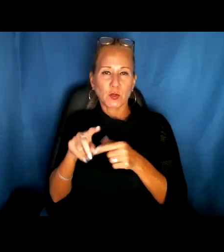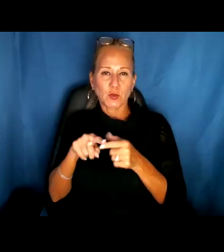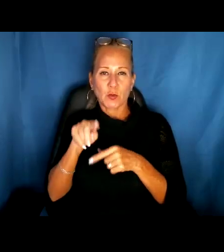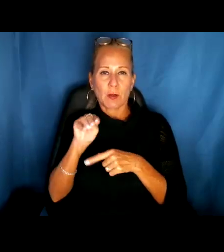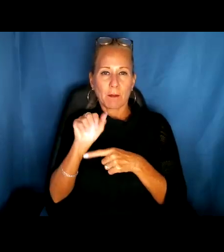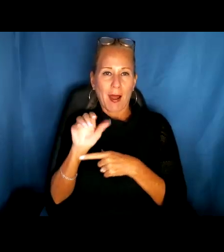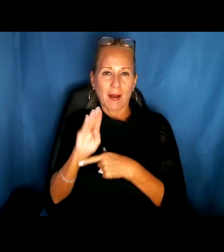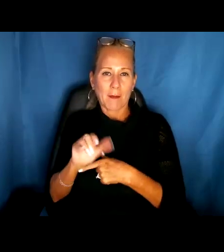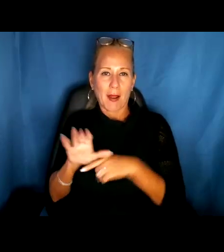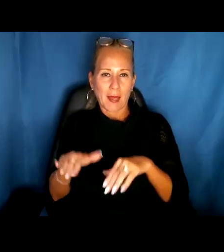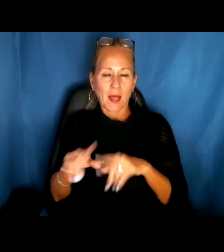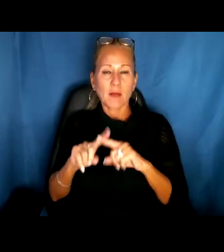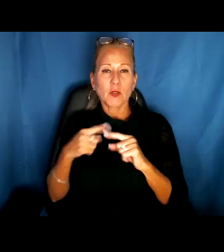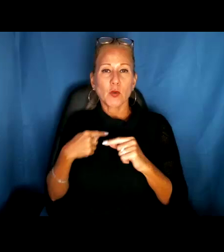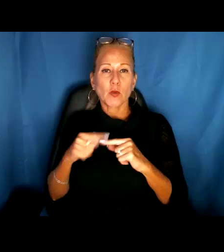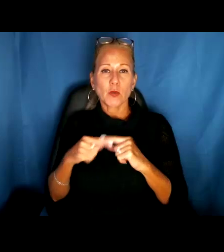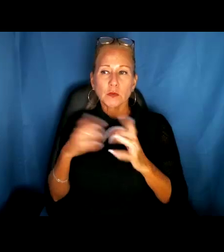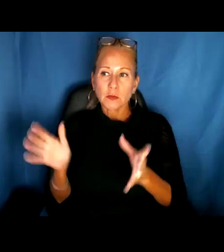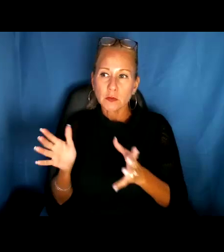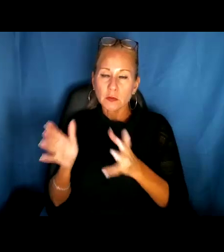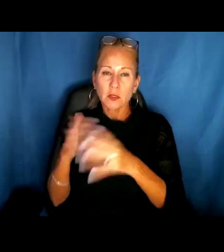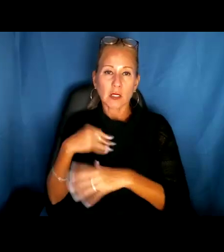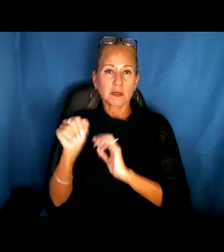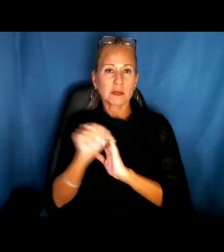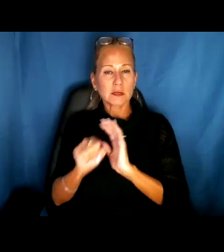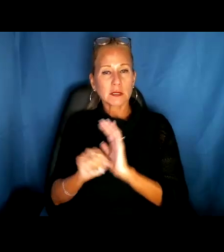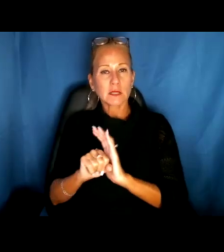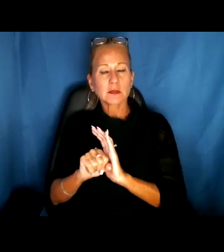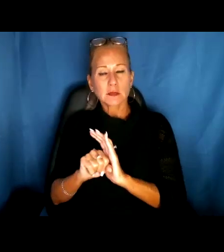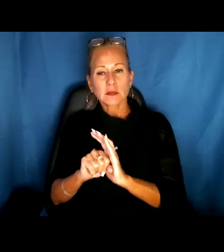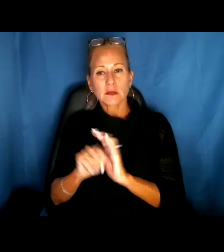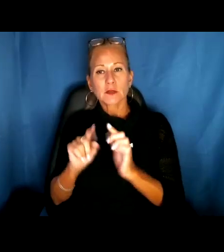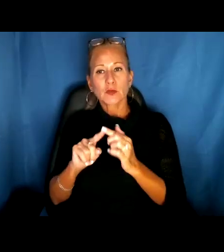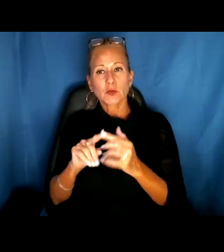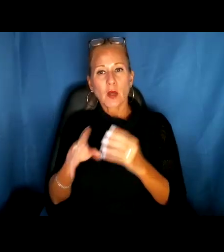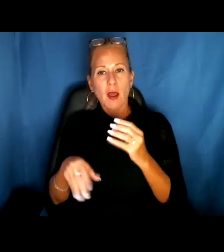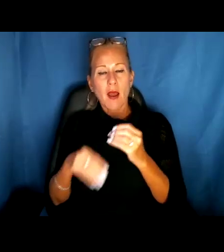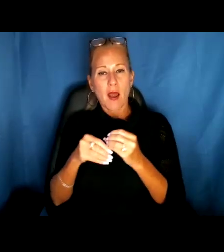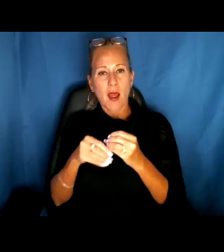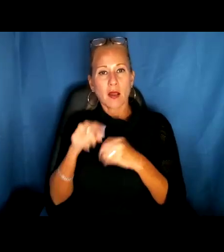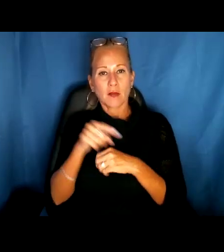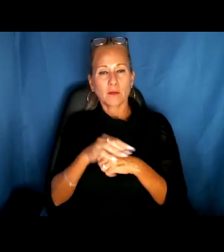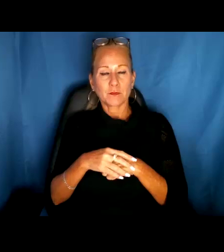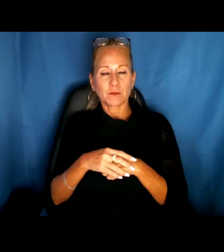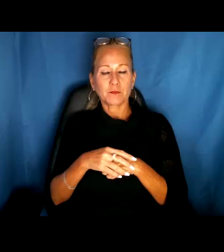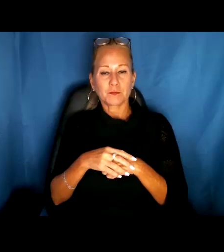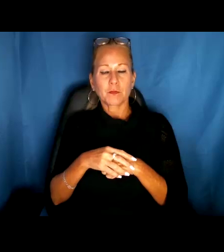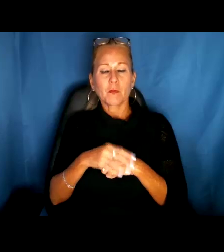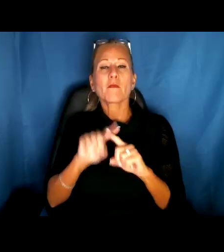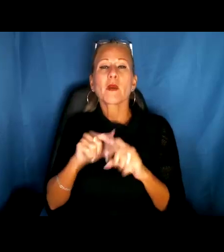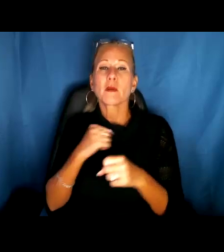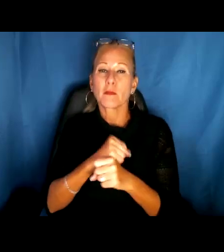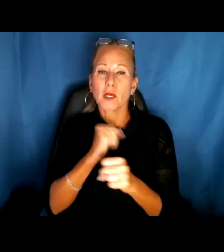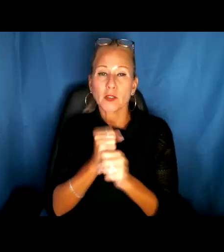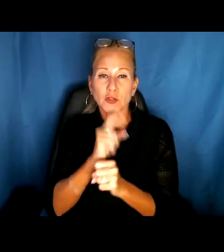yet. And so we are pushing our state to have the formation of these made, but make sure